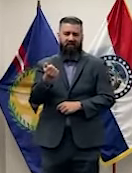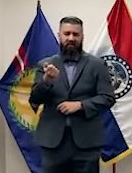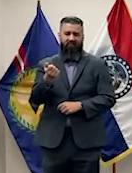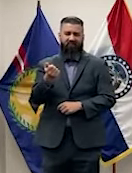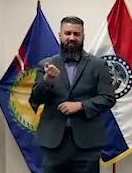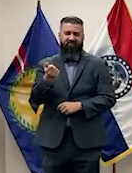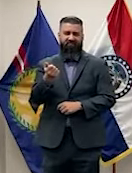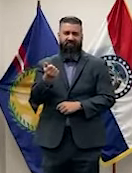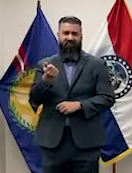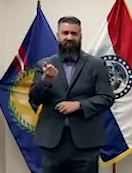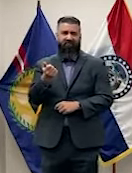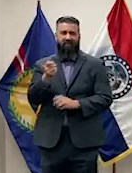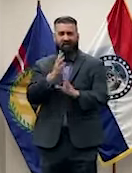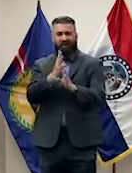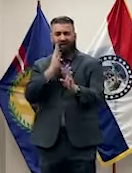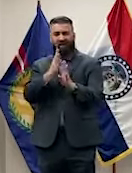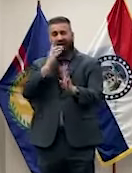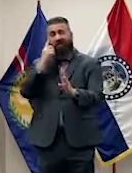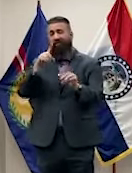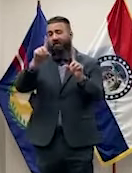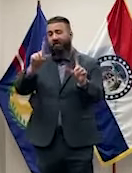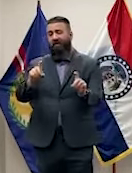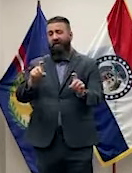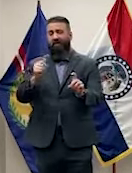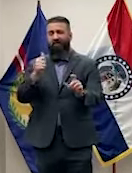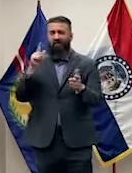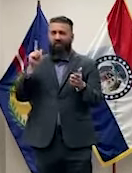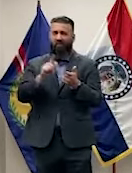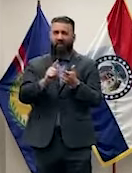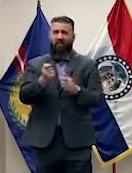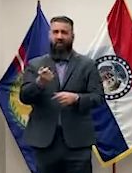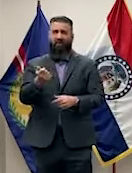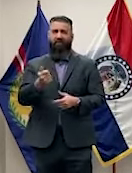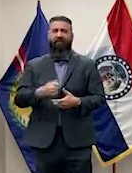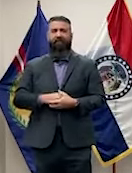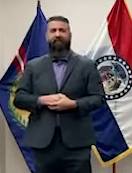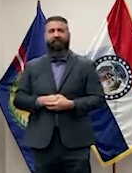ease in lines to get the traditional PCR tests.